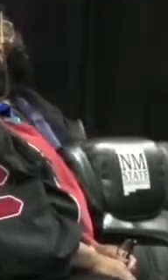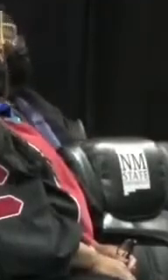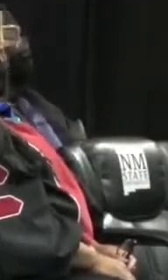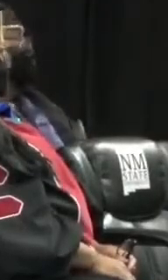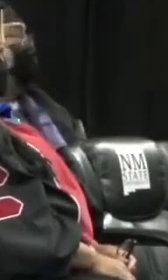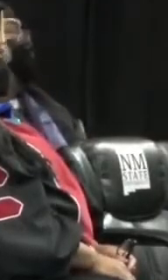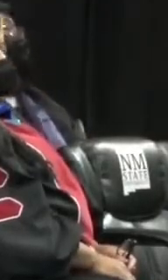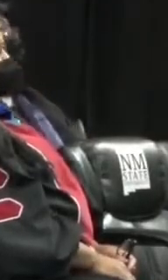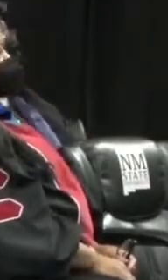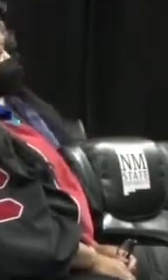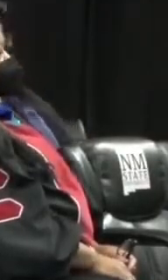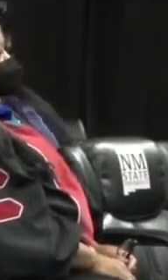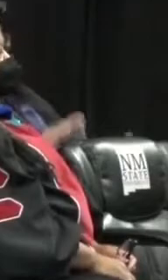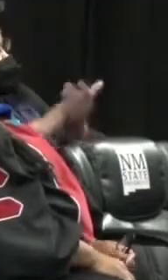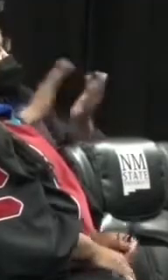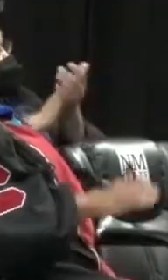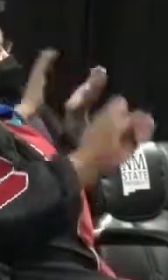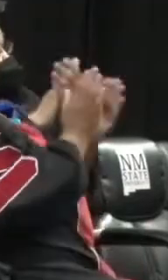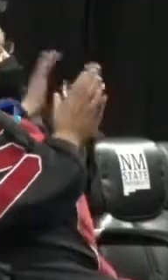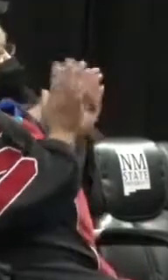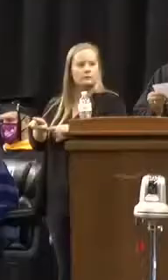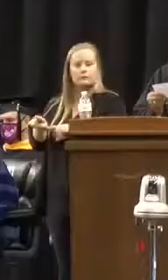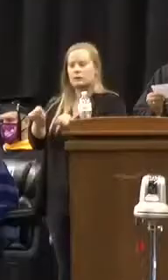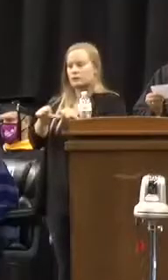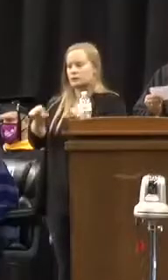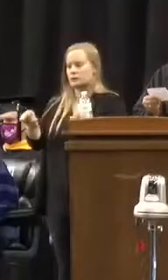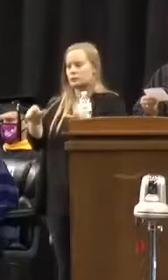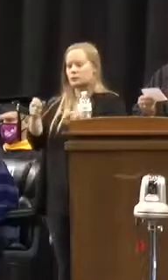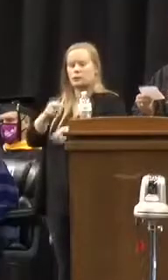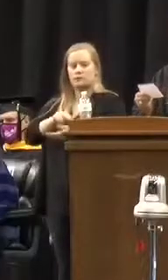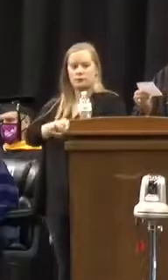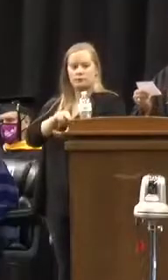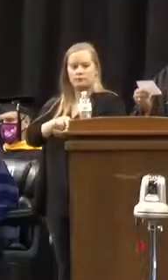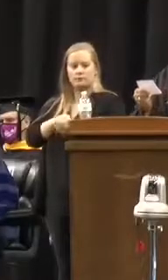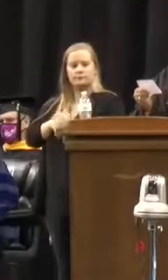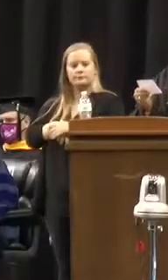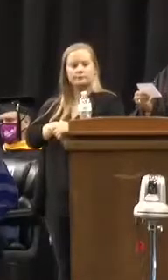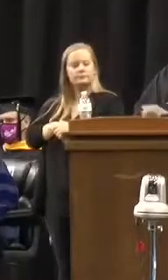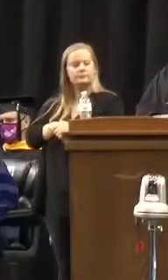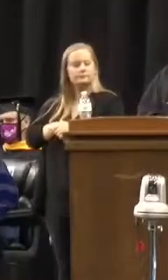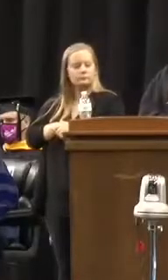Joshua Jose Marquez, Associate in Nursing.